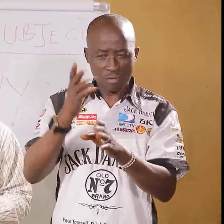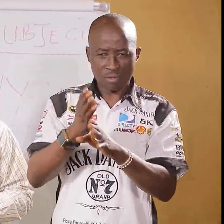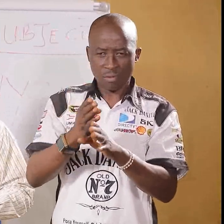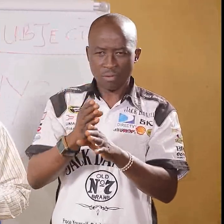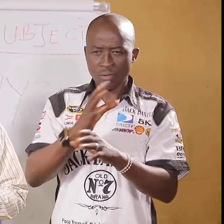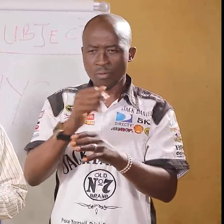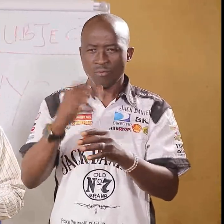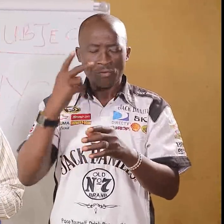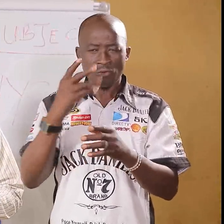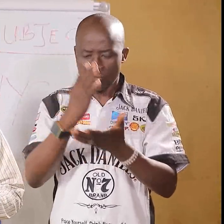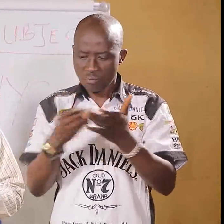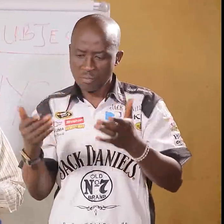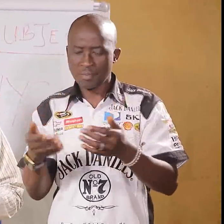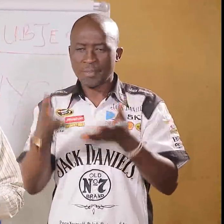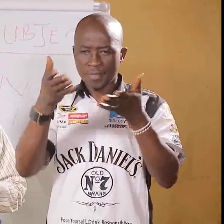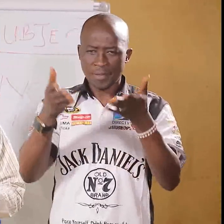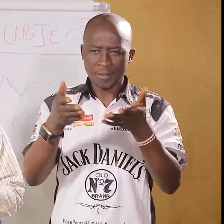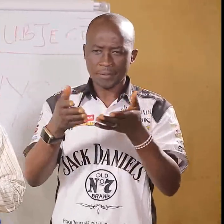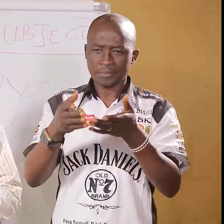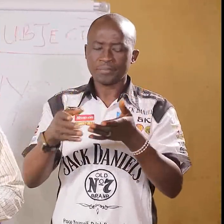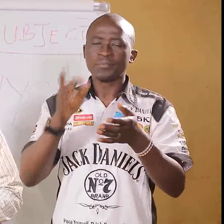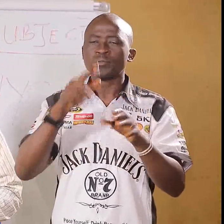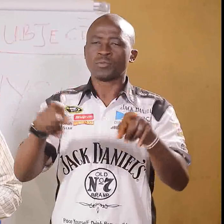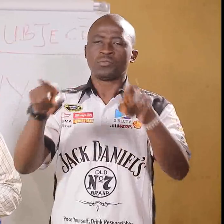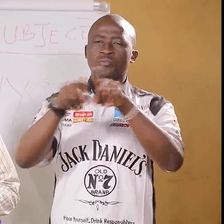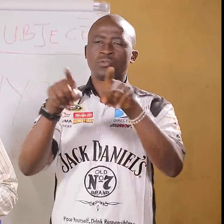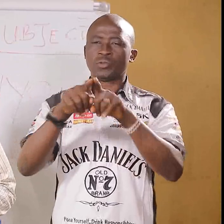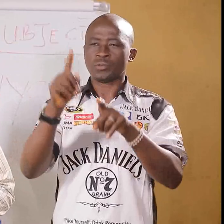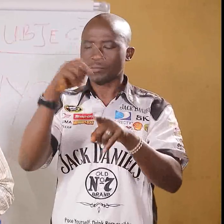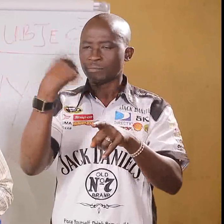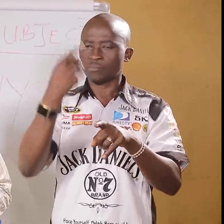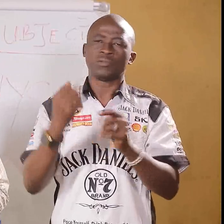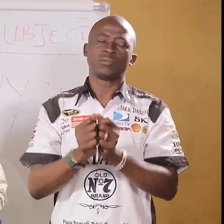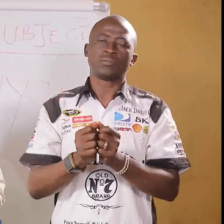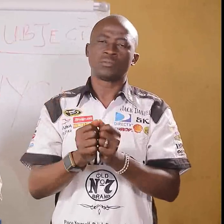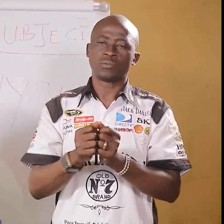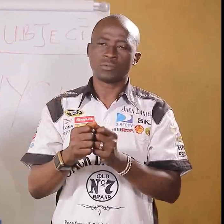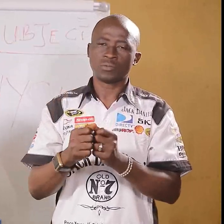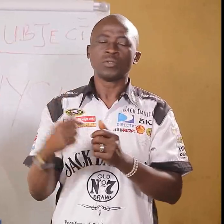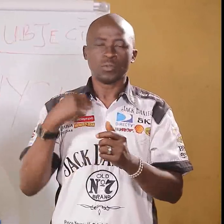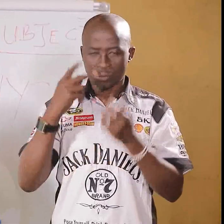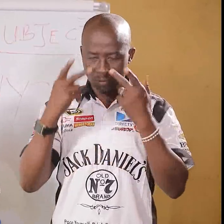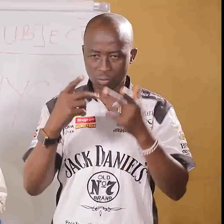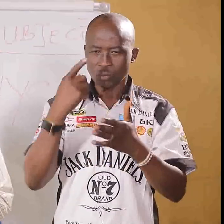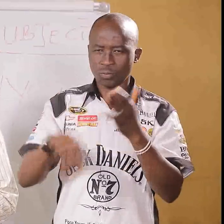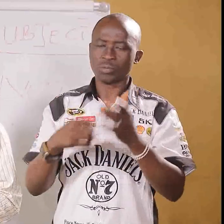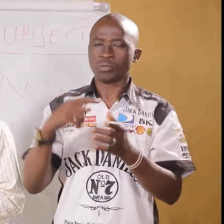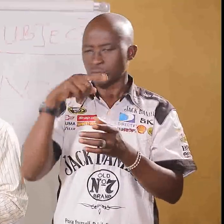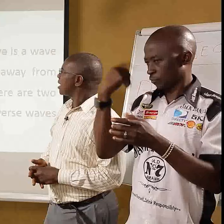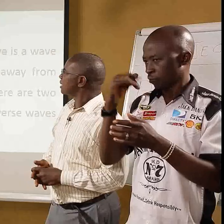such surface or line are in the same phase. What we mean by same phase, we are going to look at what a phase